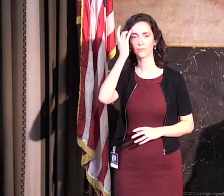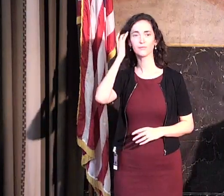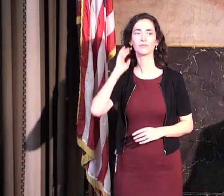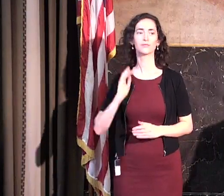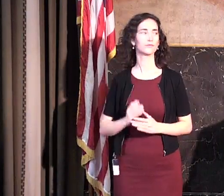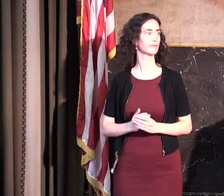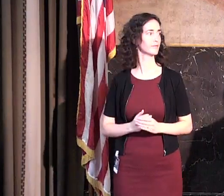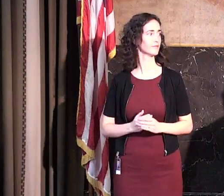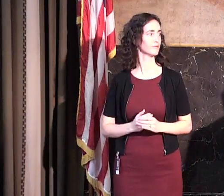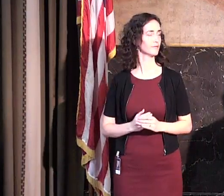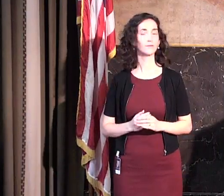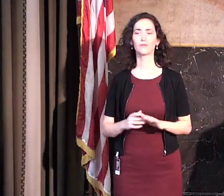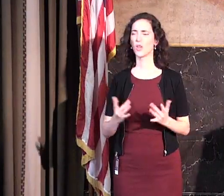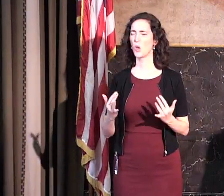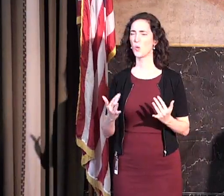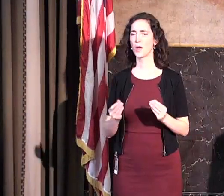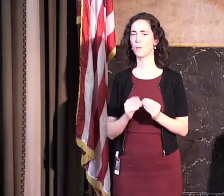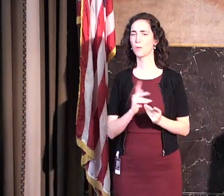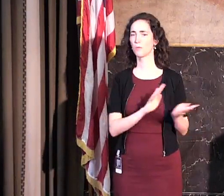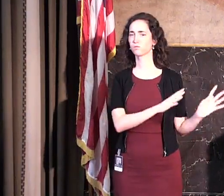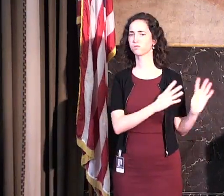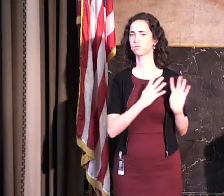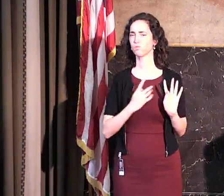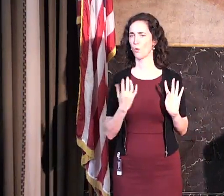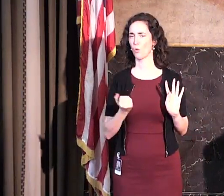Give me a minute. We got some other folks coming in.